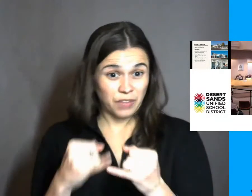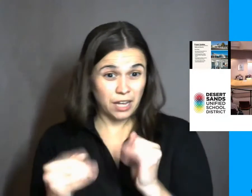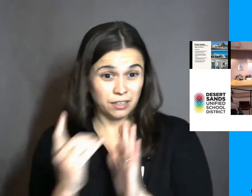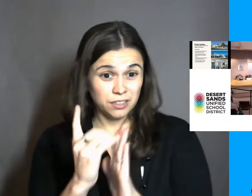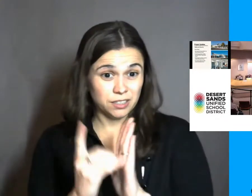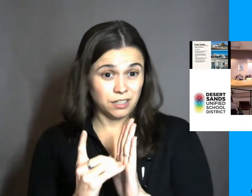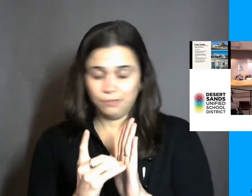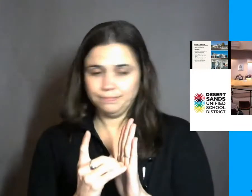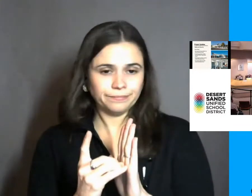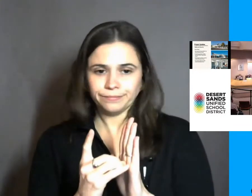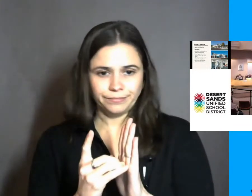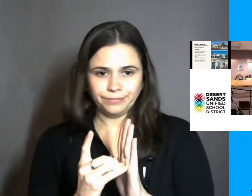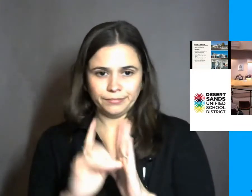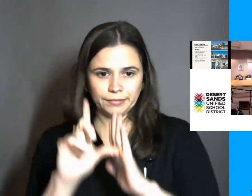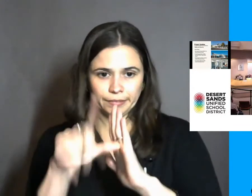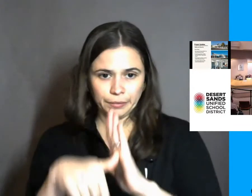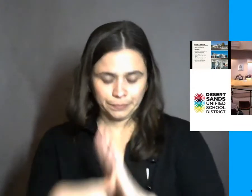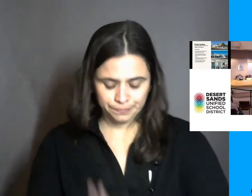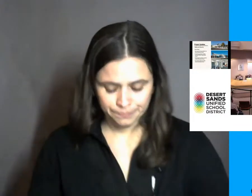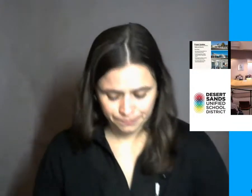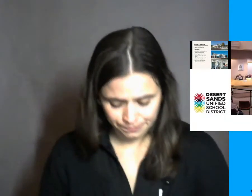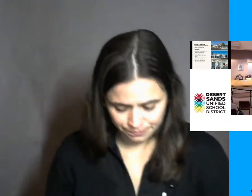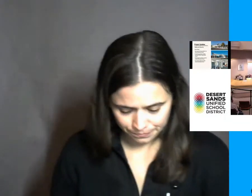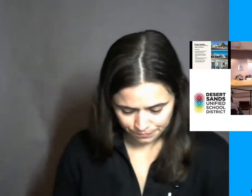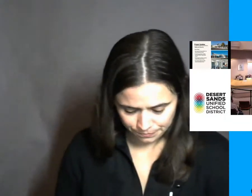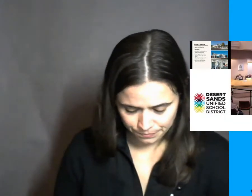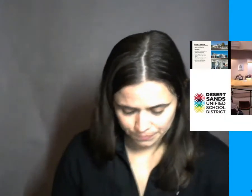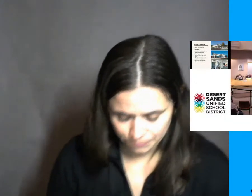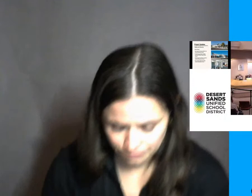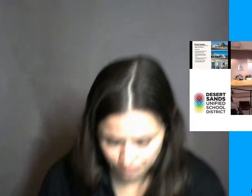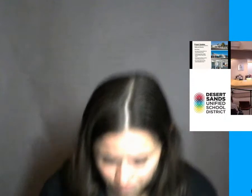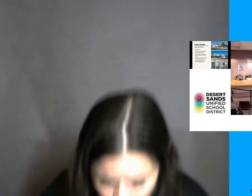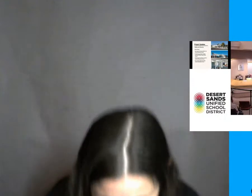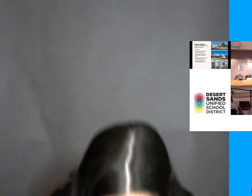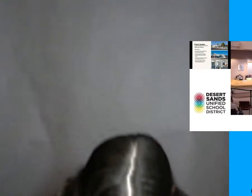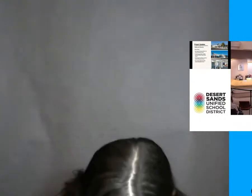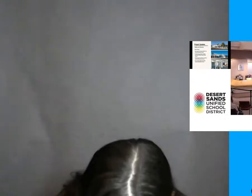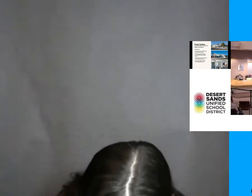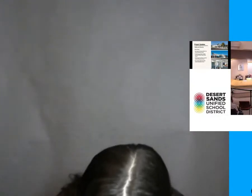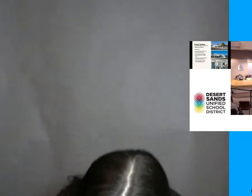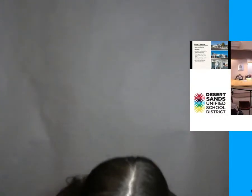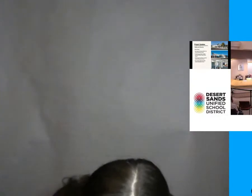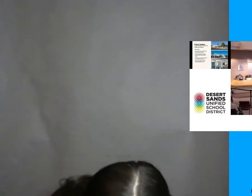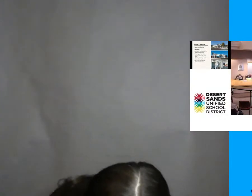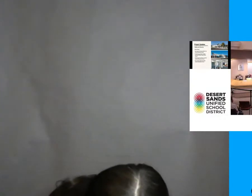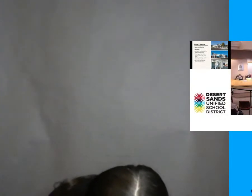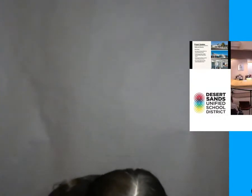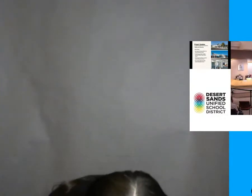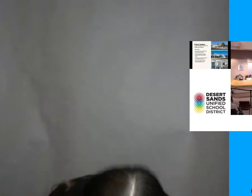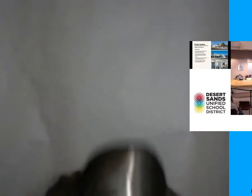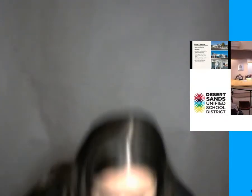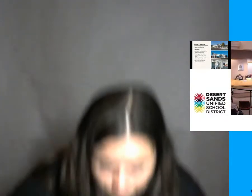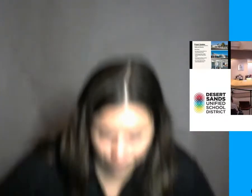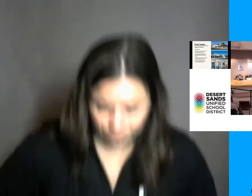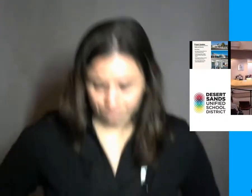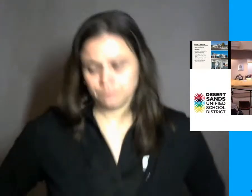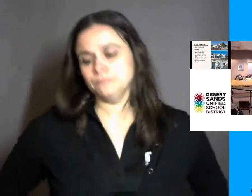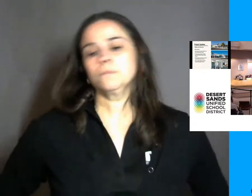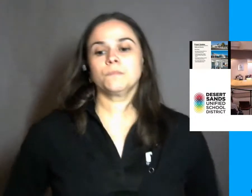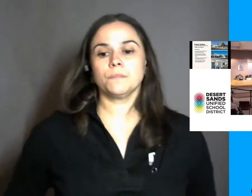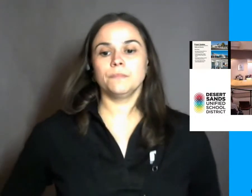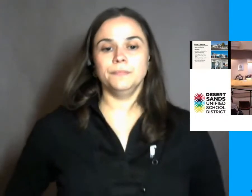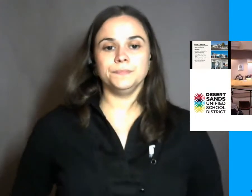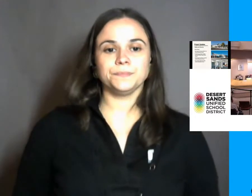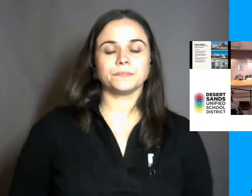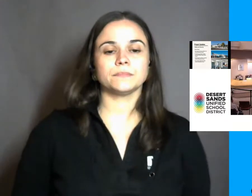Some of the things that we heard about back in 2014 and what we've heard again is safety and security, is your kids need to be safe when they